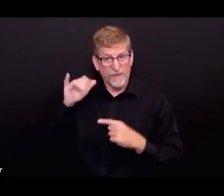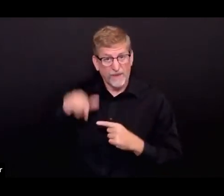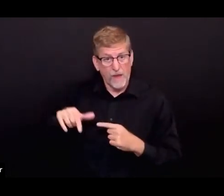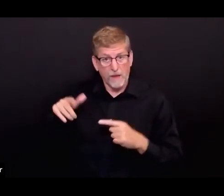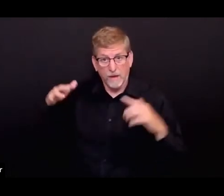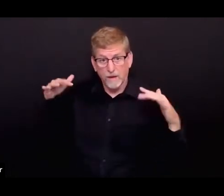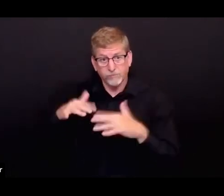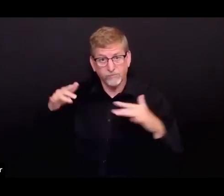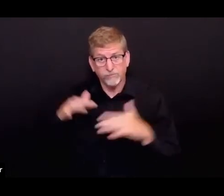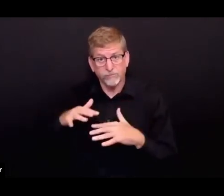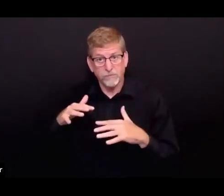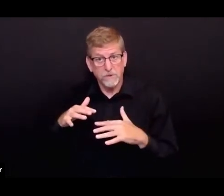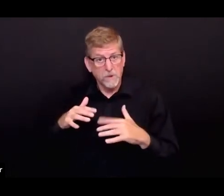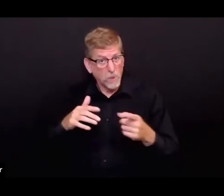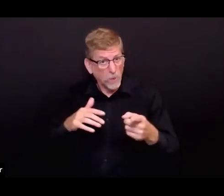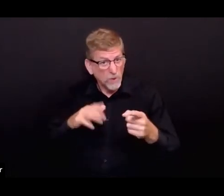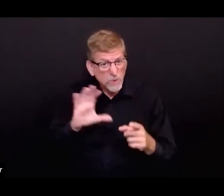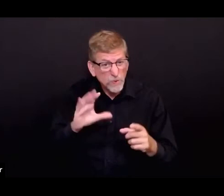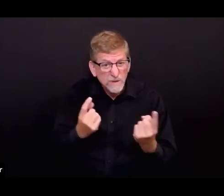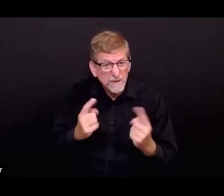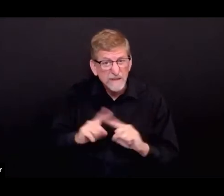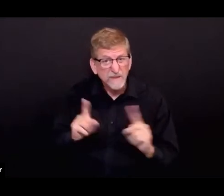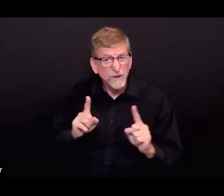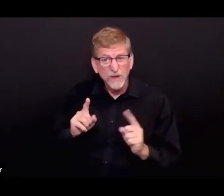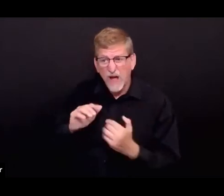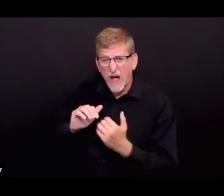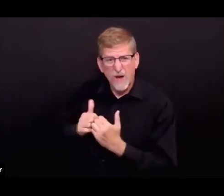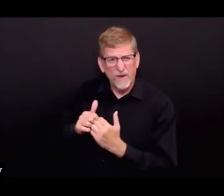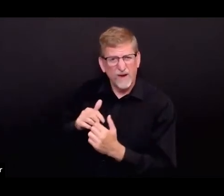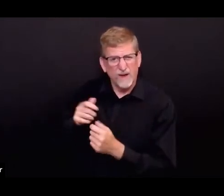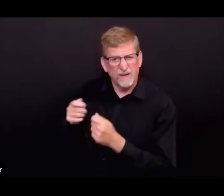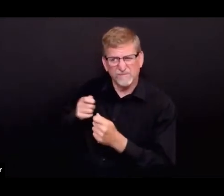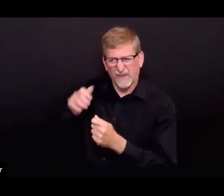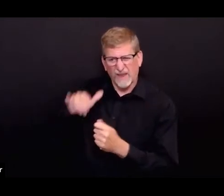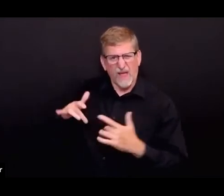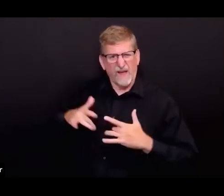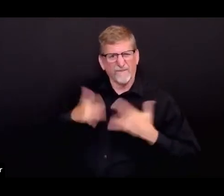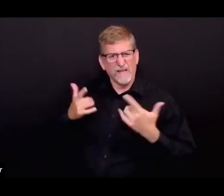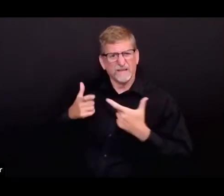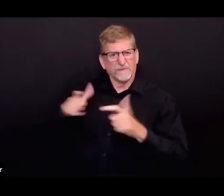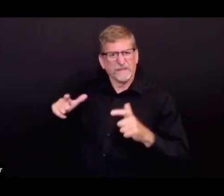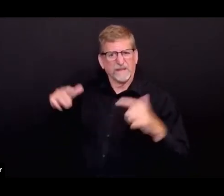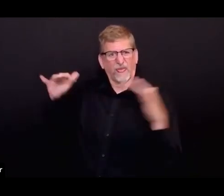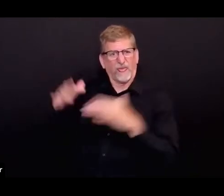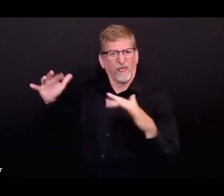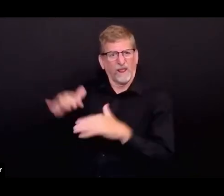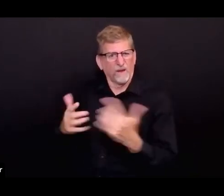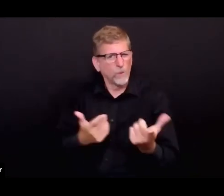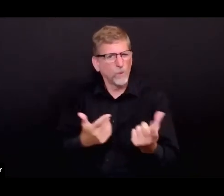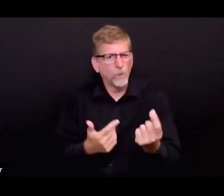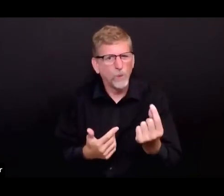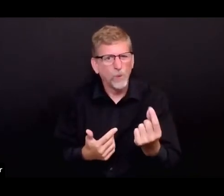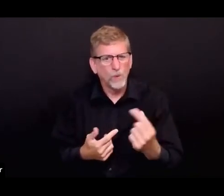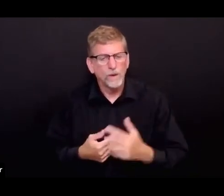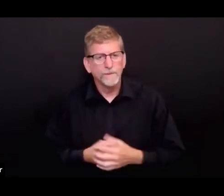known to the Trump campaign about this? And can you say anything about any agreement that